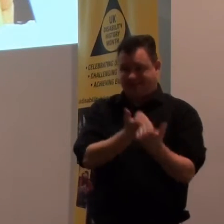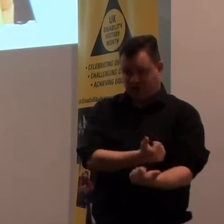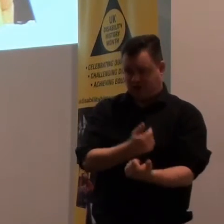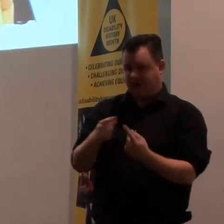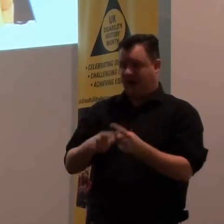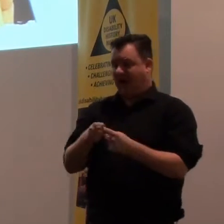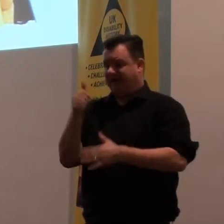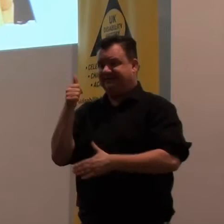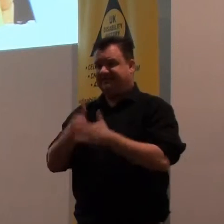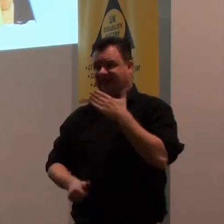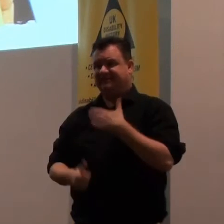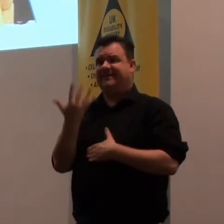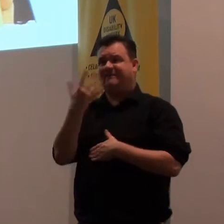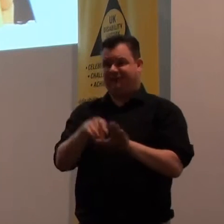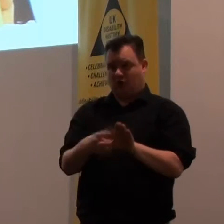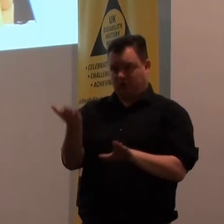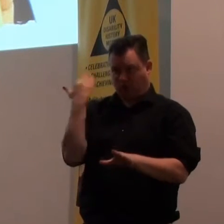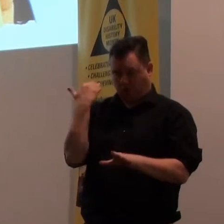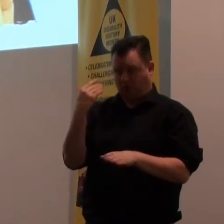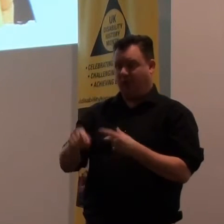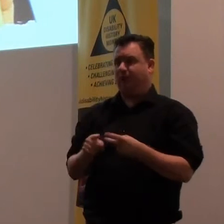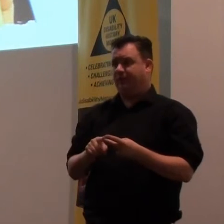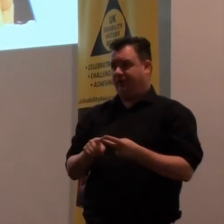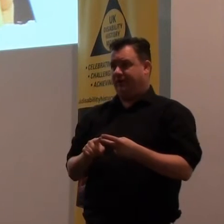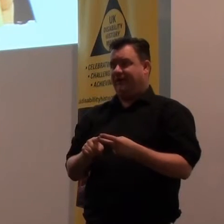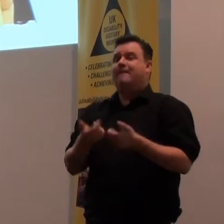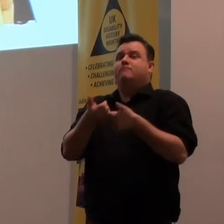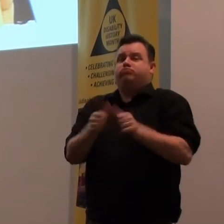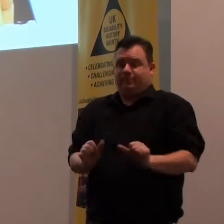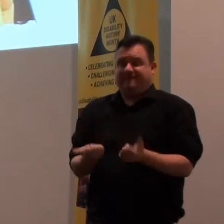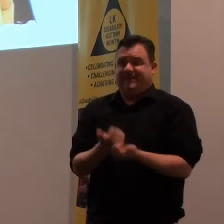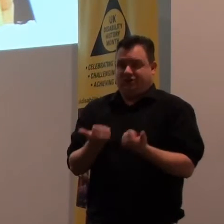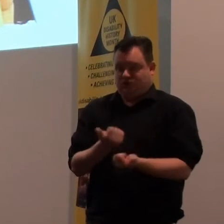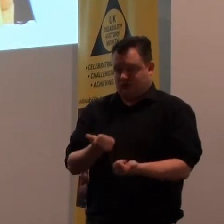been starting it about 5 years ago, but I finally finished it.